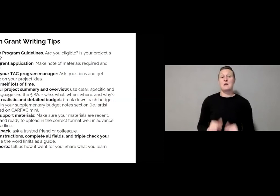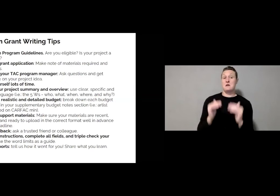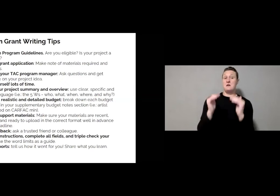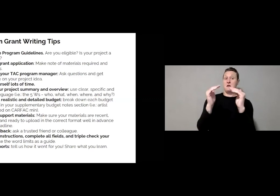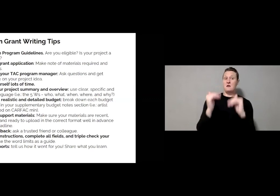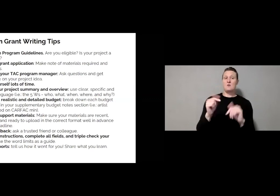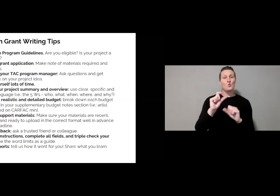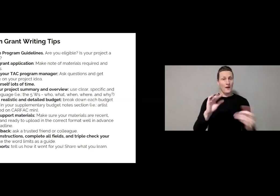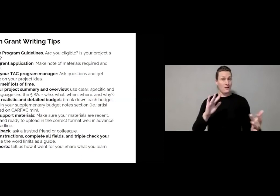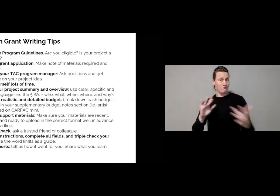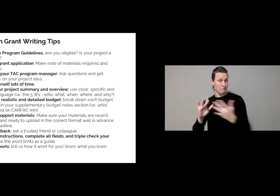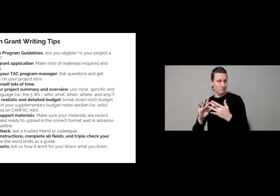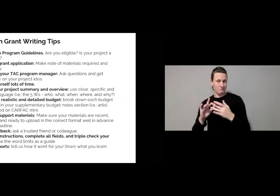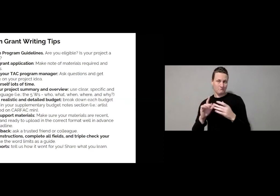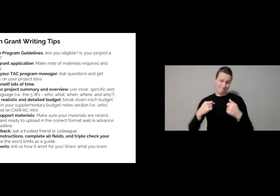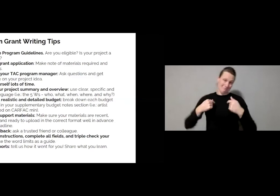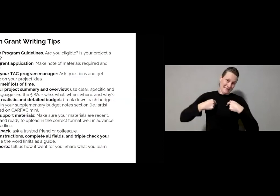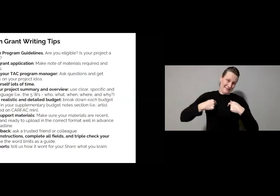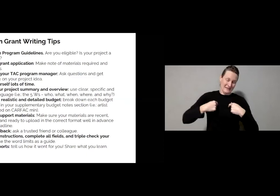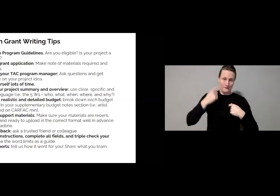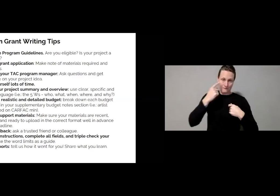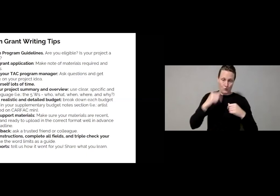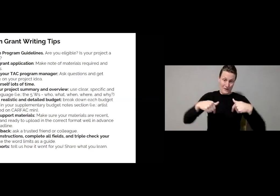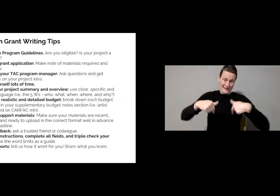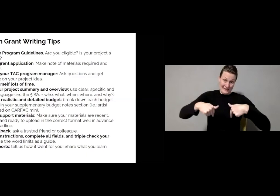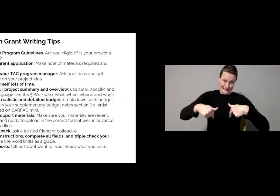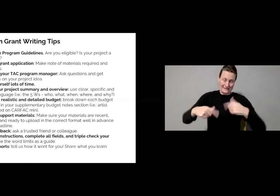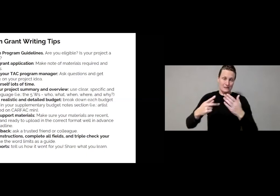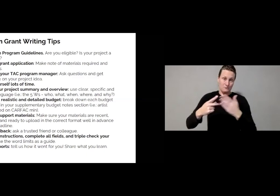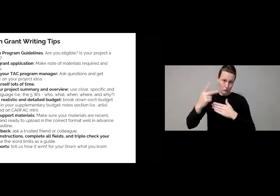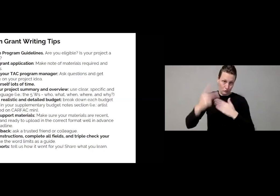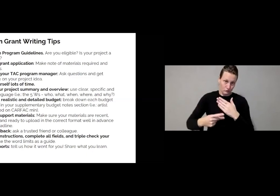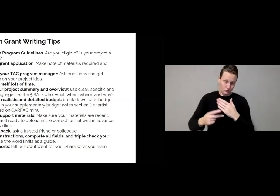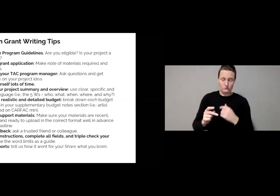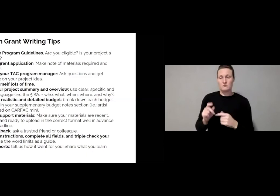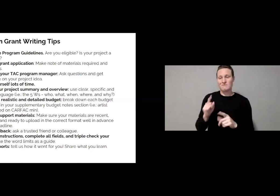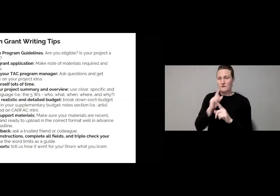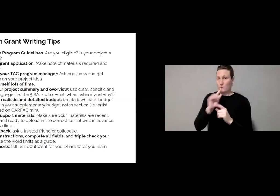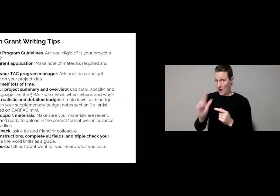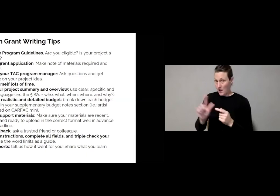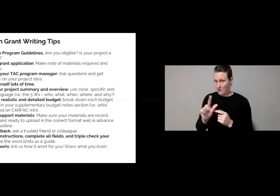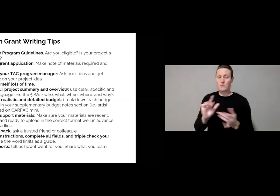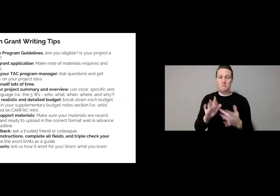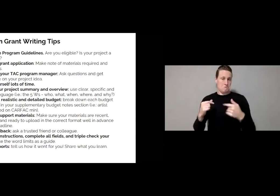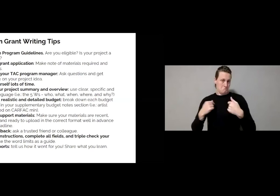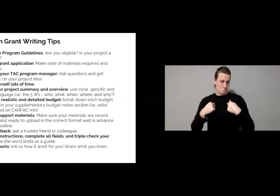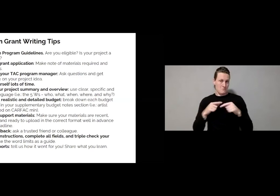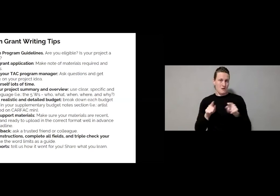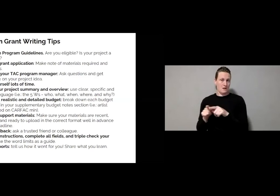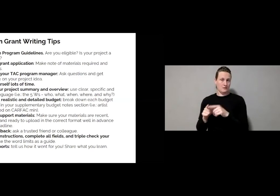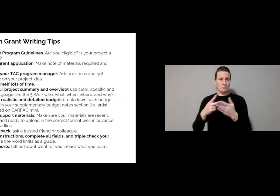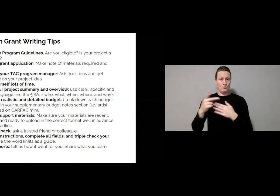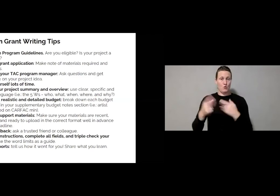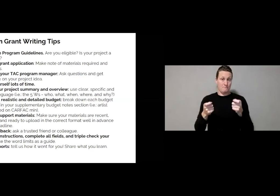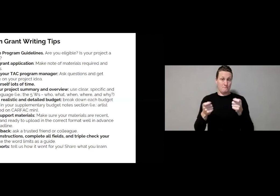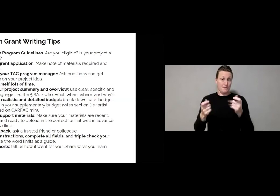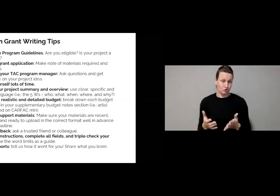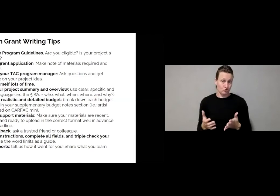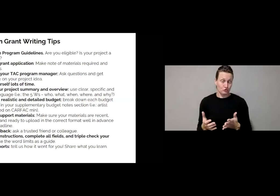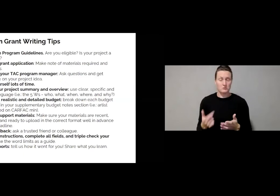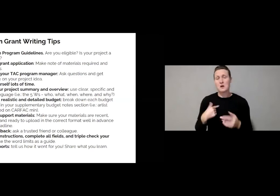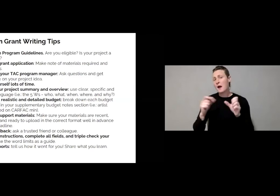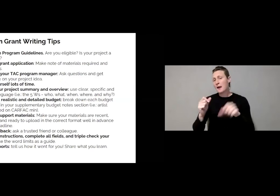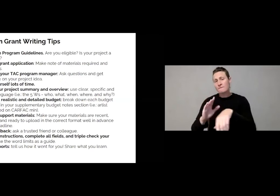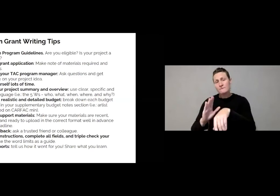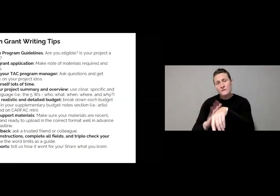ask questions. We can discuss your idea. If you want feedback on your idea or like advice or anything like that, I'm